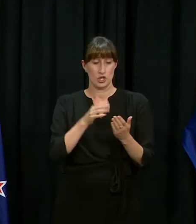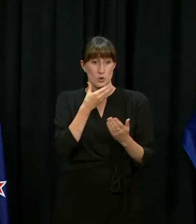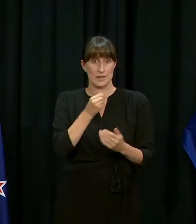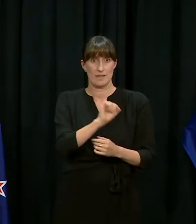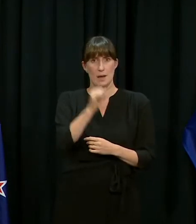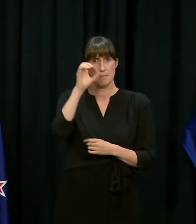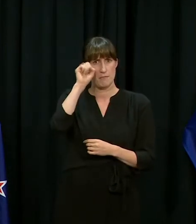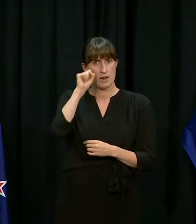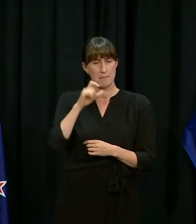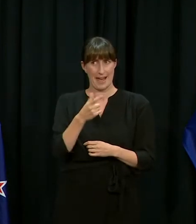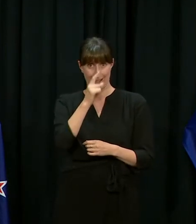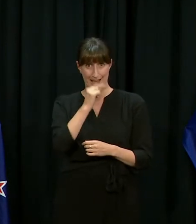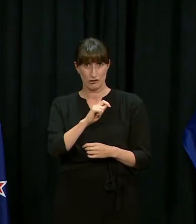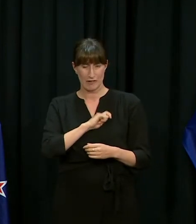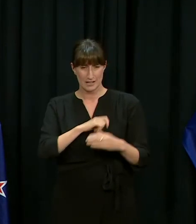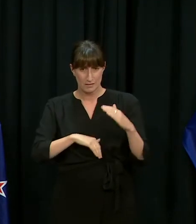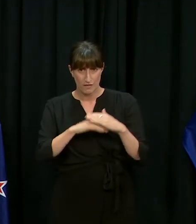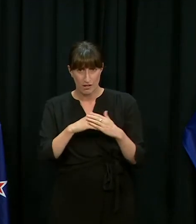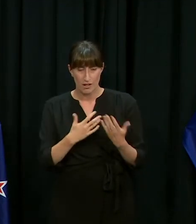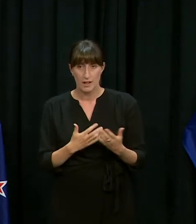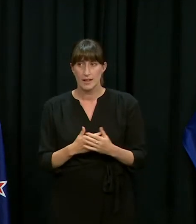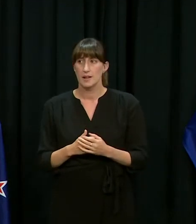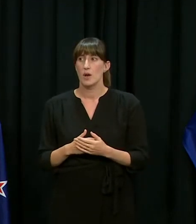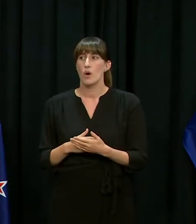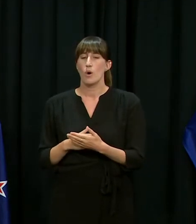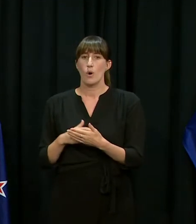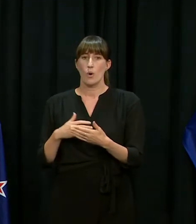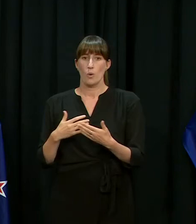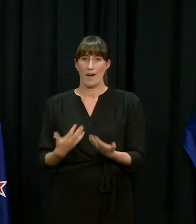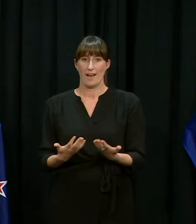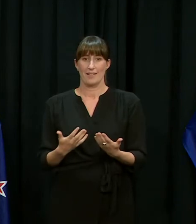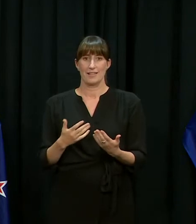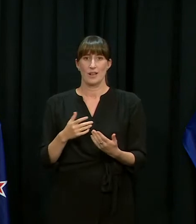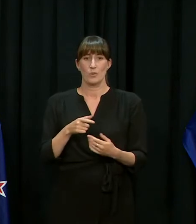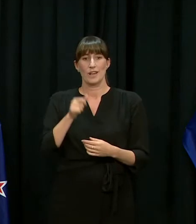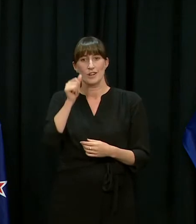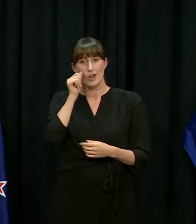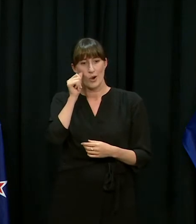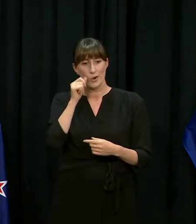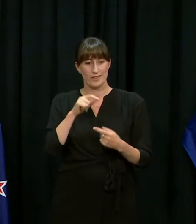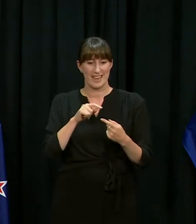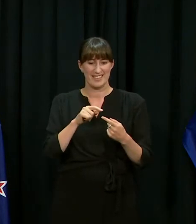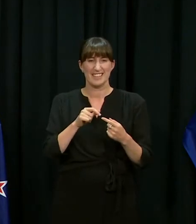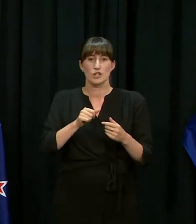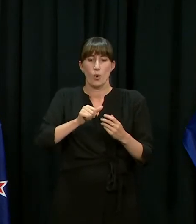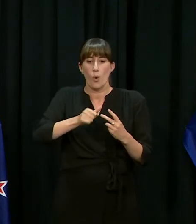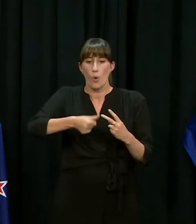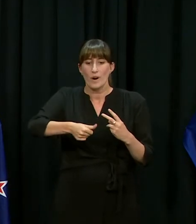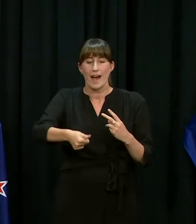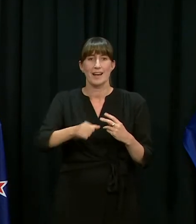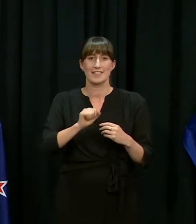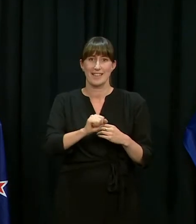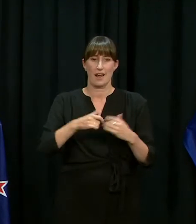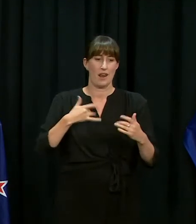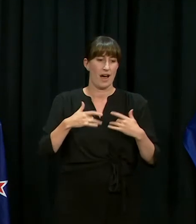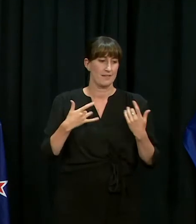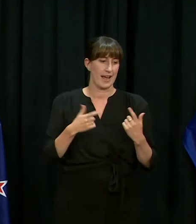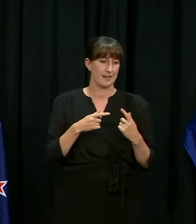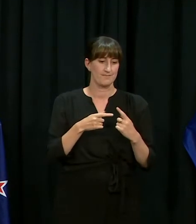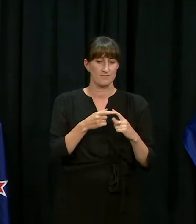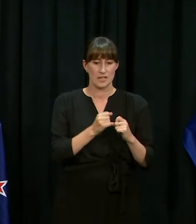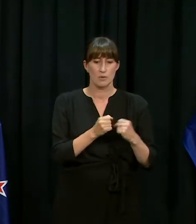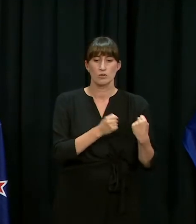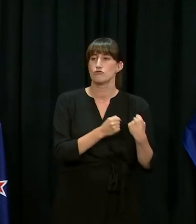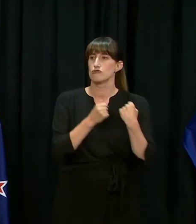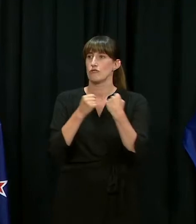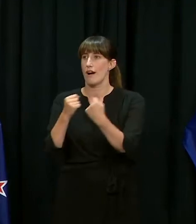for the purposes of having a bit of family time together, you can see that there's an order to things with their car trip and then their visits and so on. And then with some of the